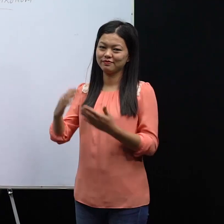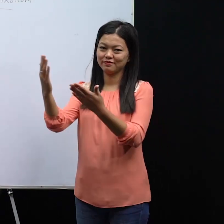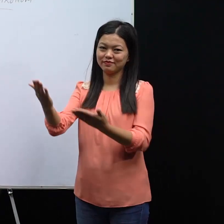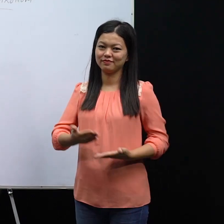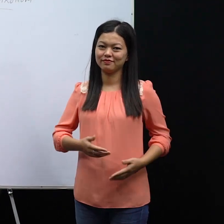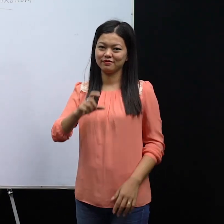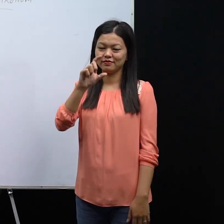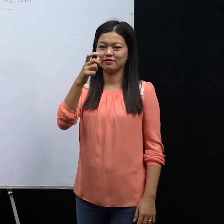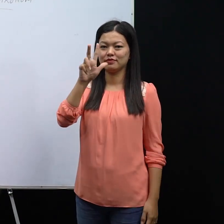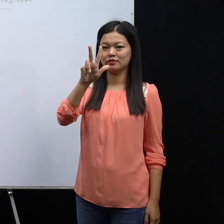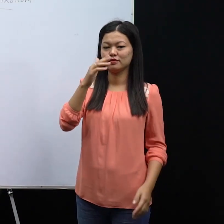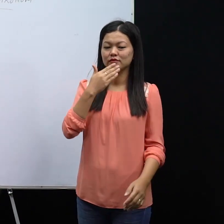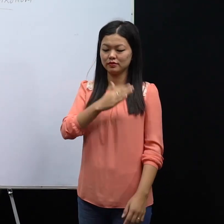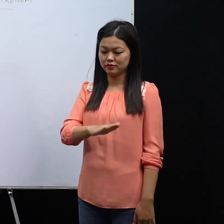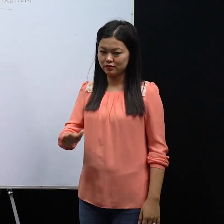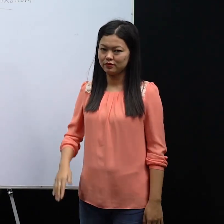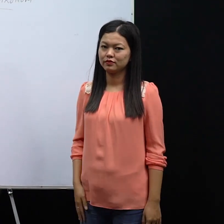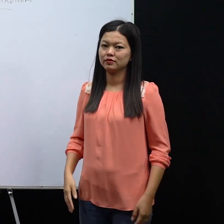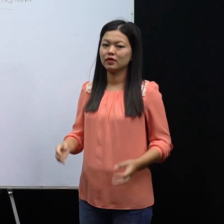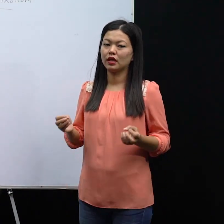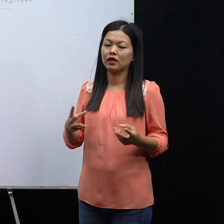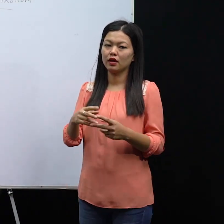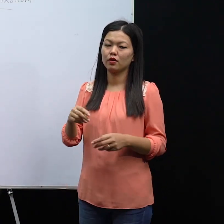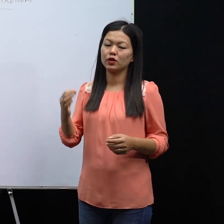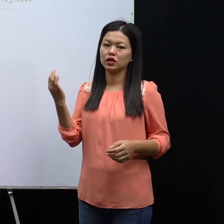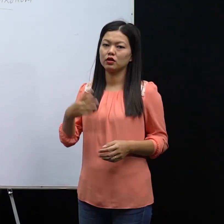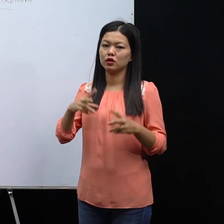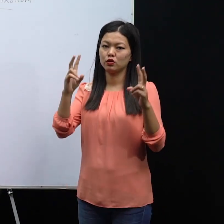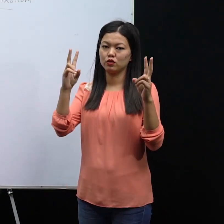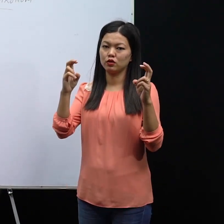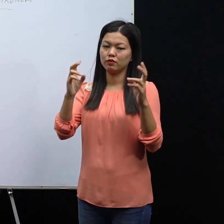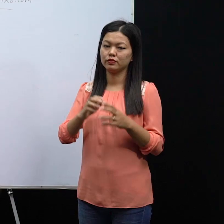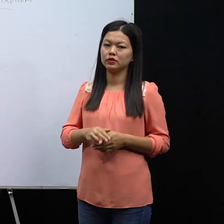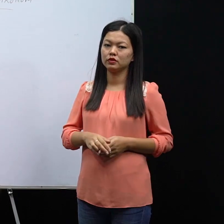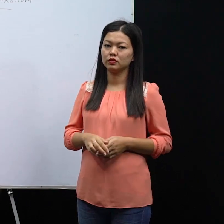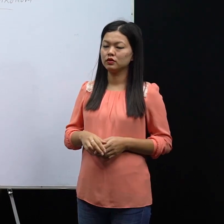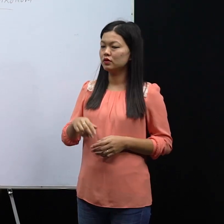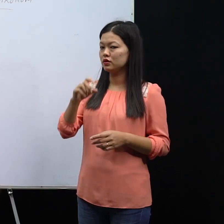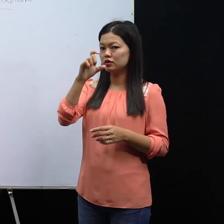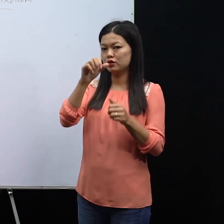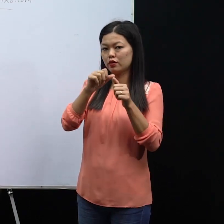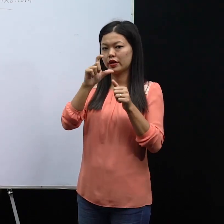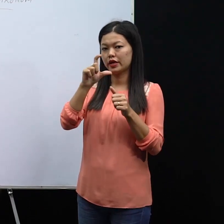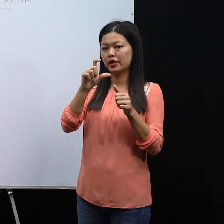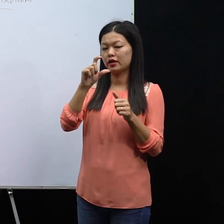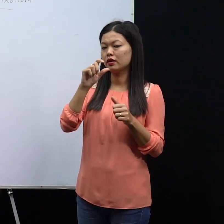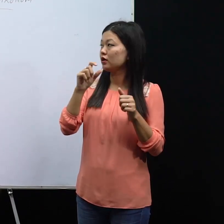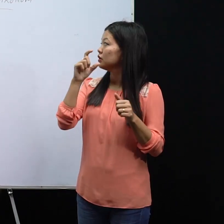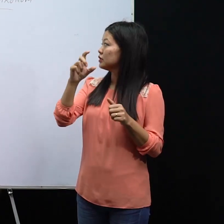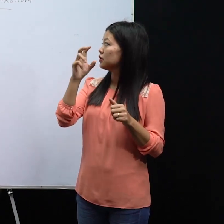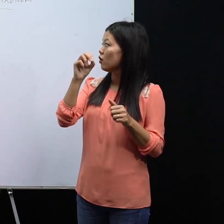Welcome back, class 8 students. We'll start with a new chapter today, that is chapter 5, coal and petroleum. Clear?